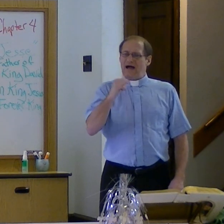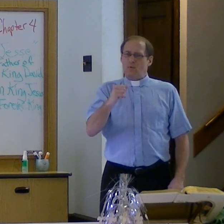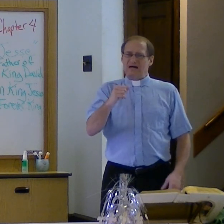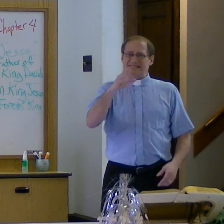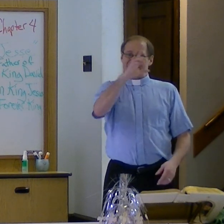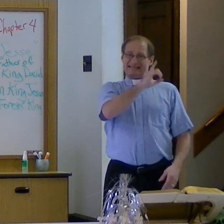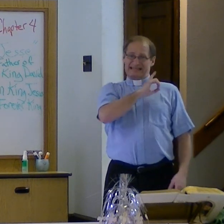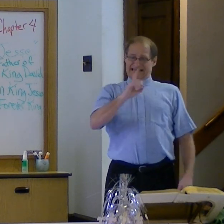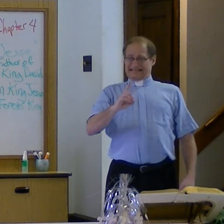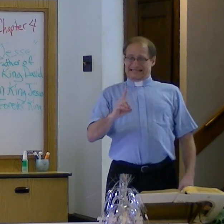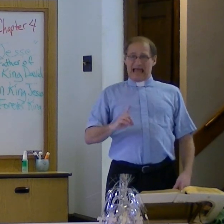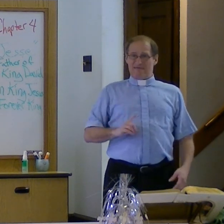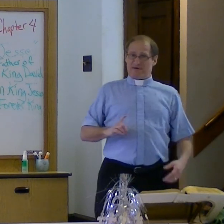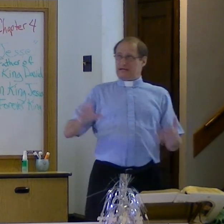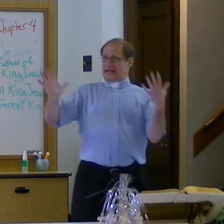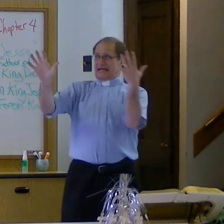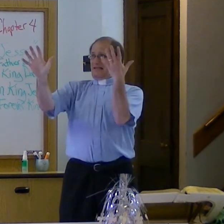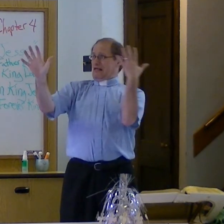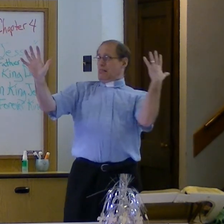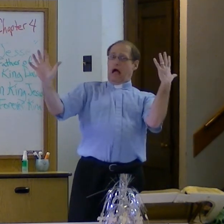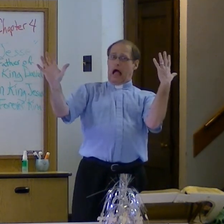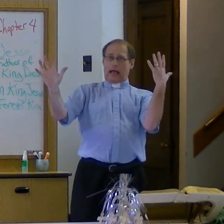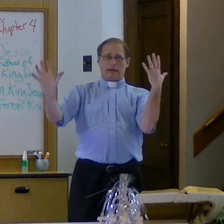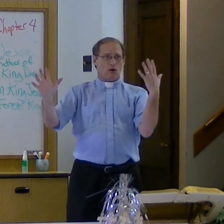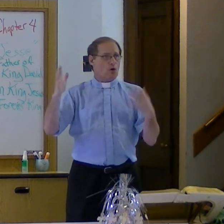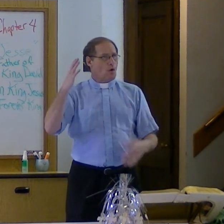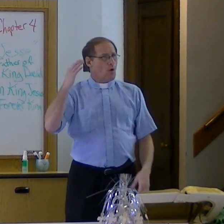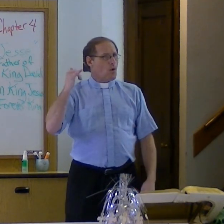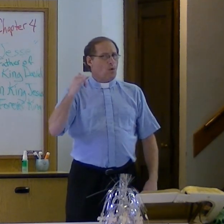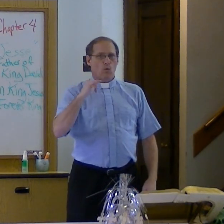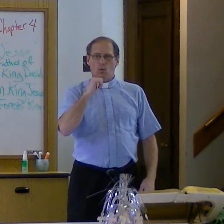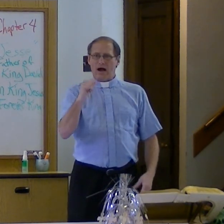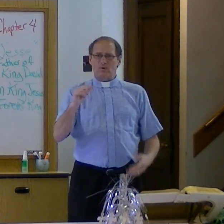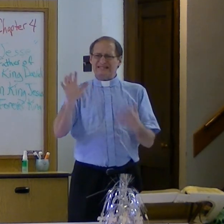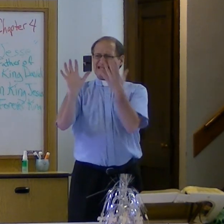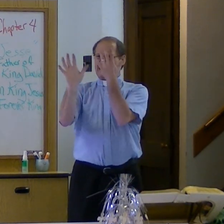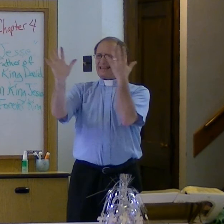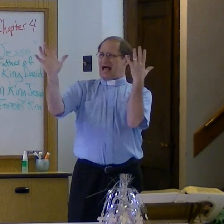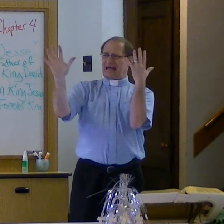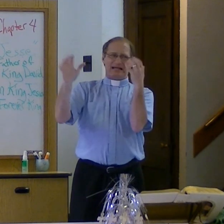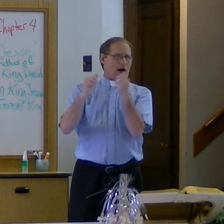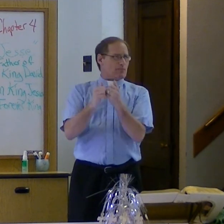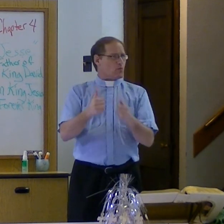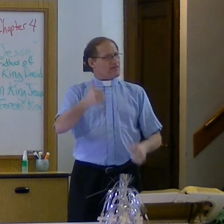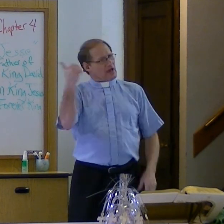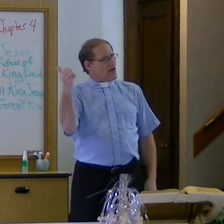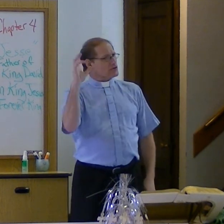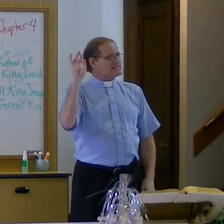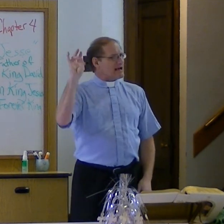Why wasn't David in the line? Why wasn't he lined up with the other seven?